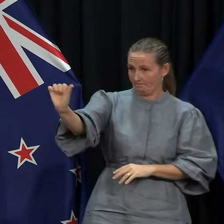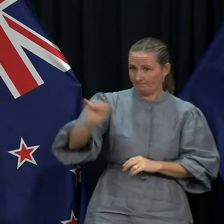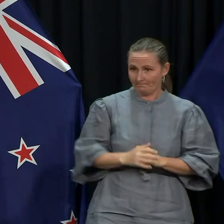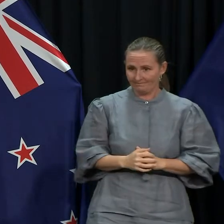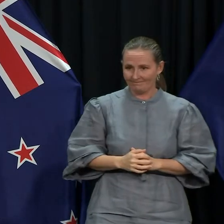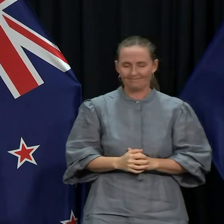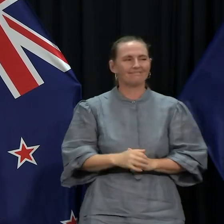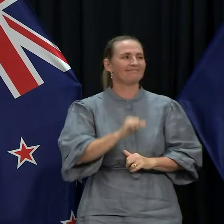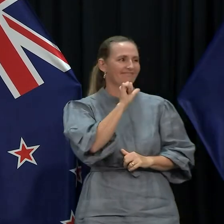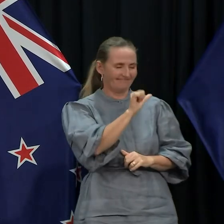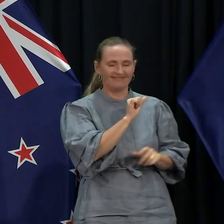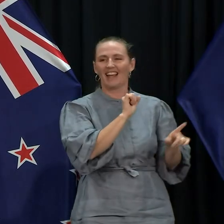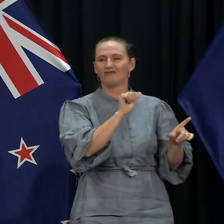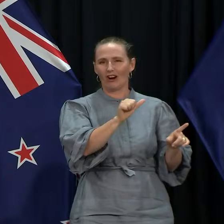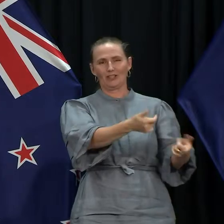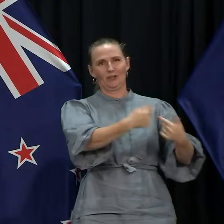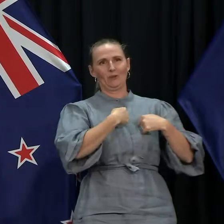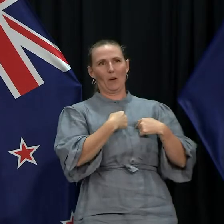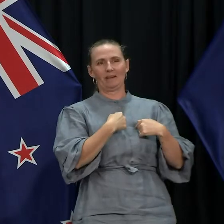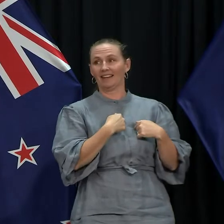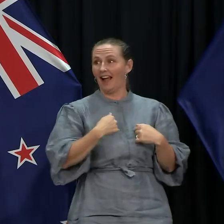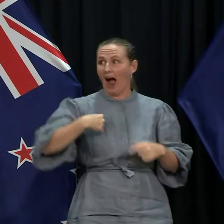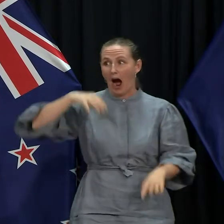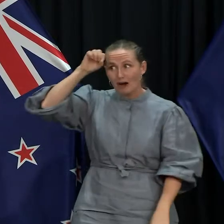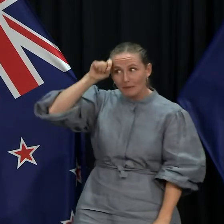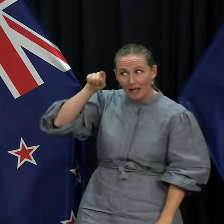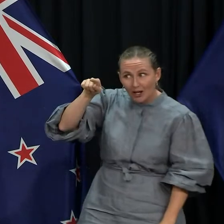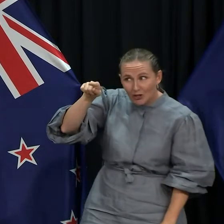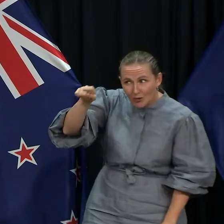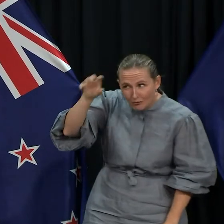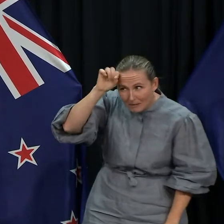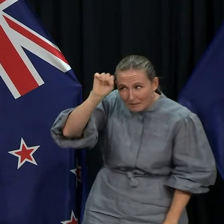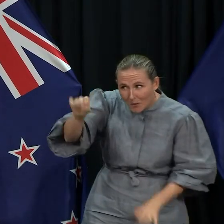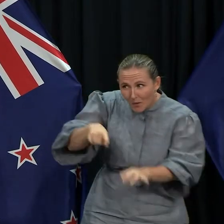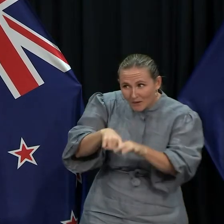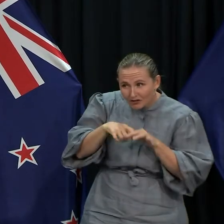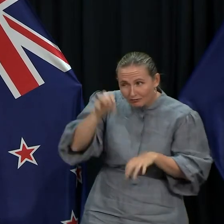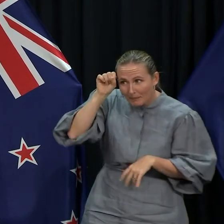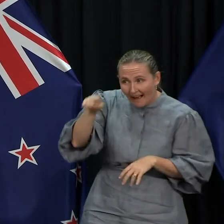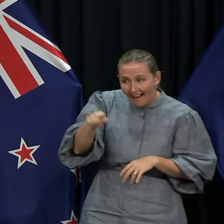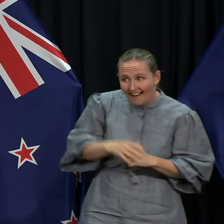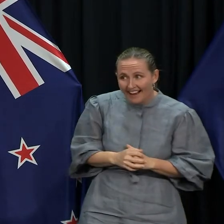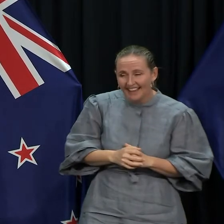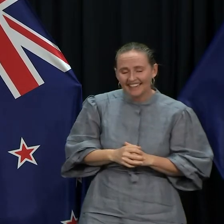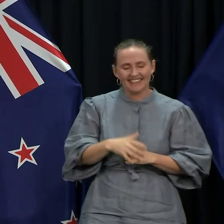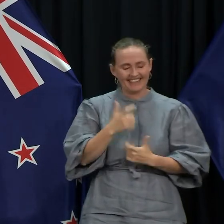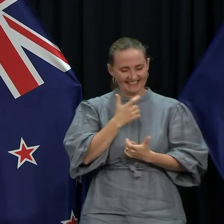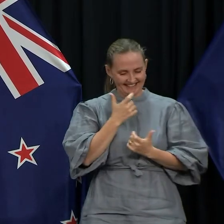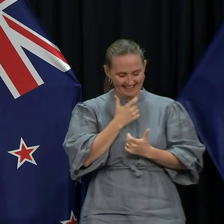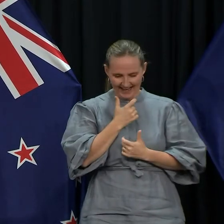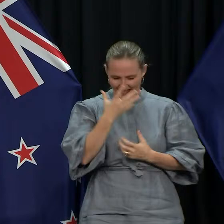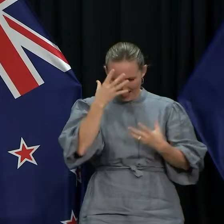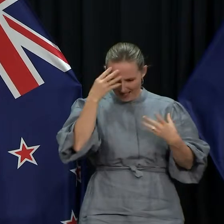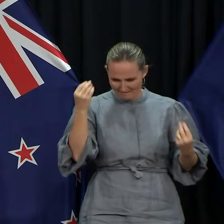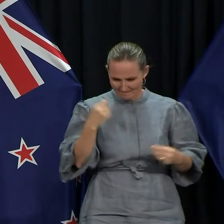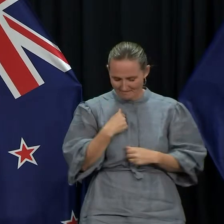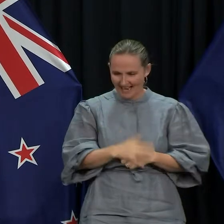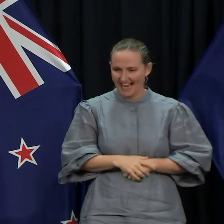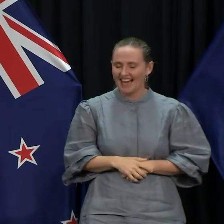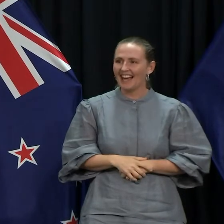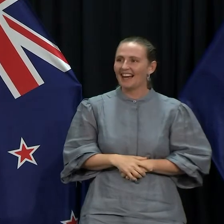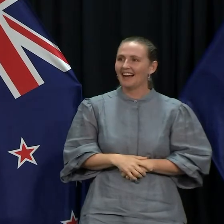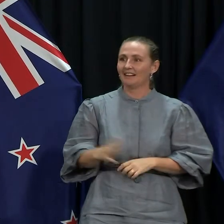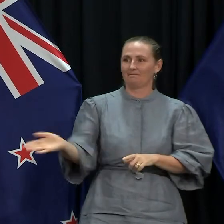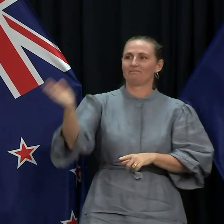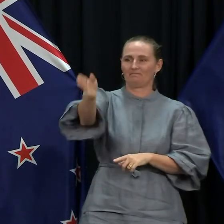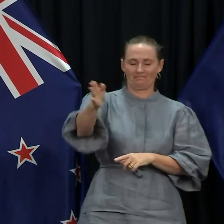Sure you did. I remembered that was you. Okay. Yeah, it does. I'm happy to